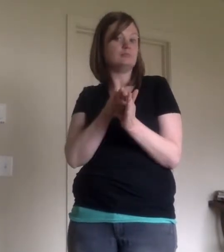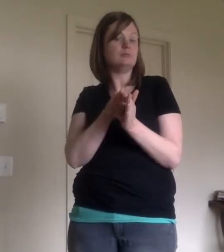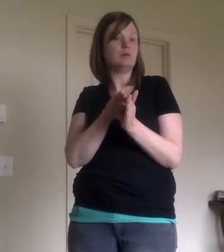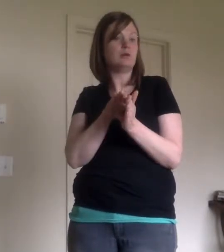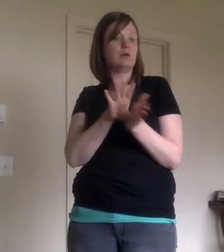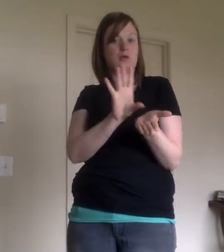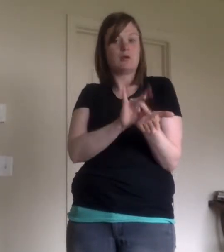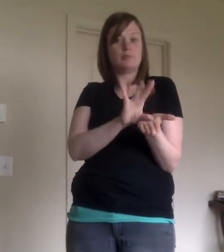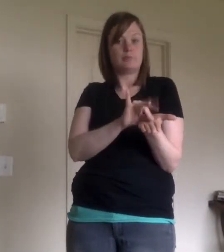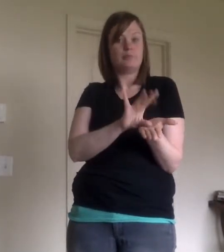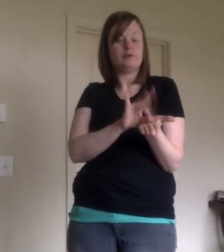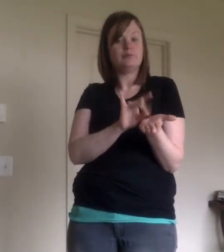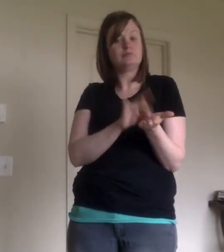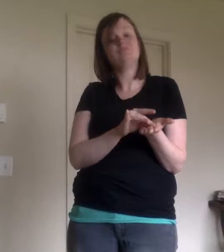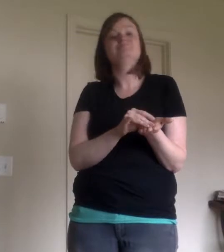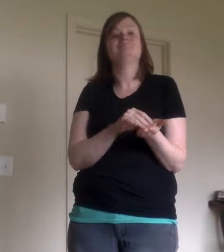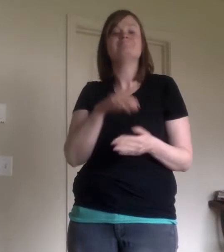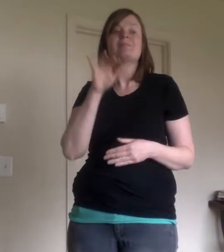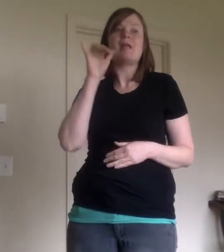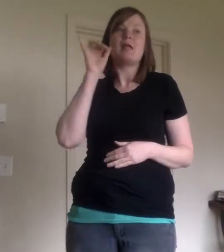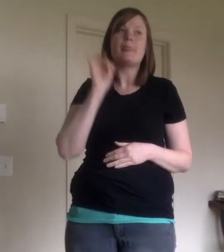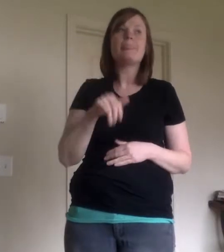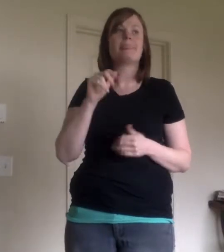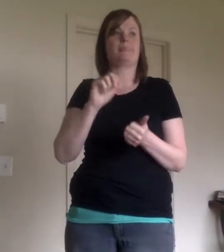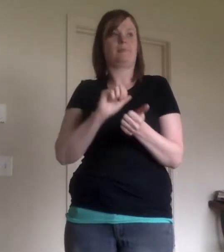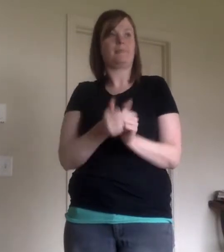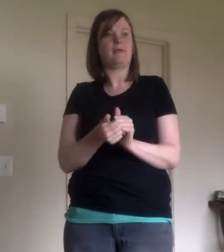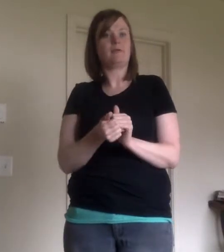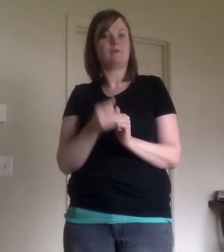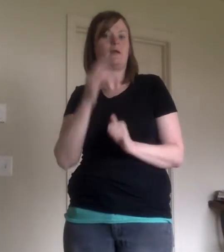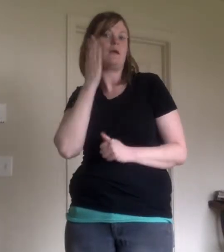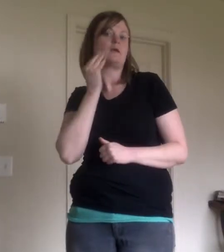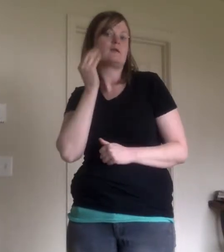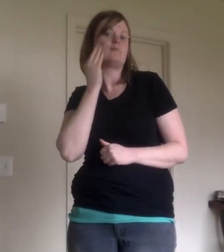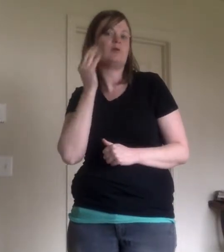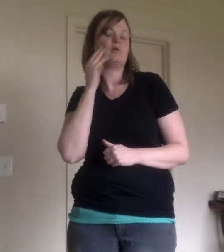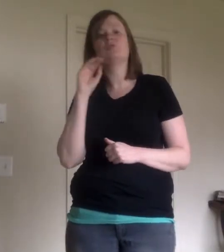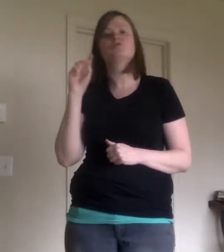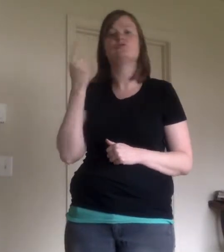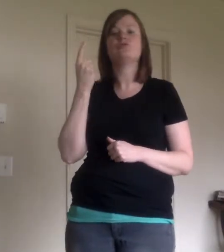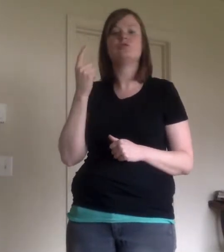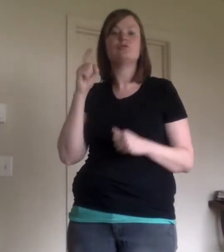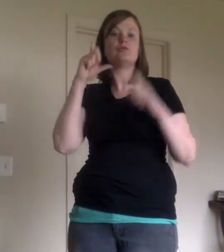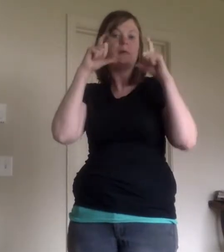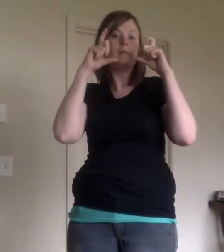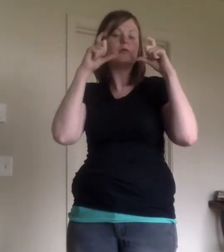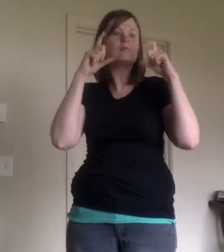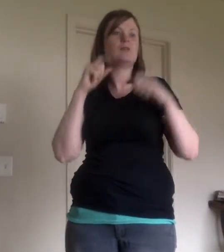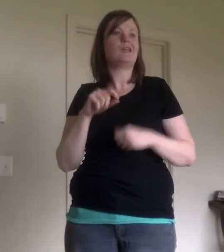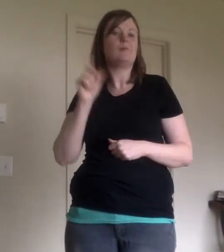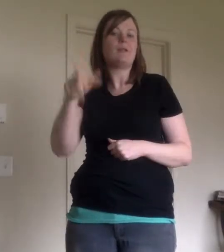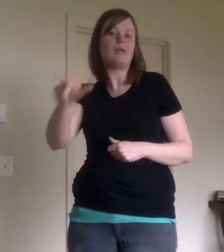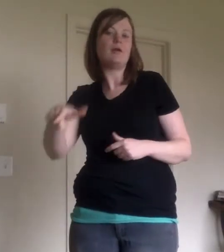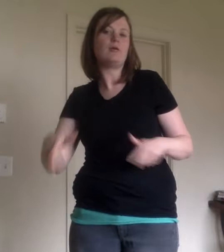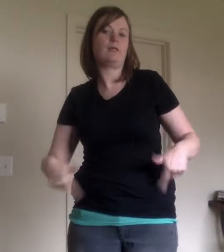So that's how I was introduced to it, and it wasn't until my late teens when I actually got a camera and started photographing, and I really